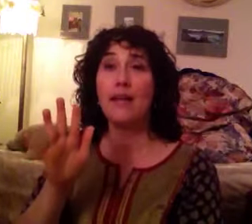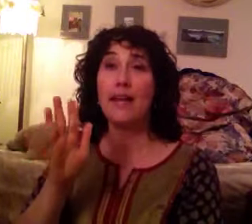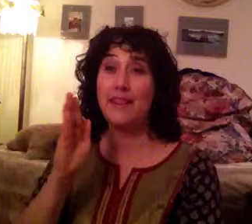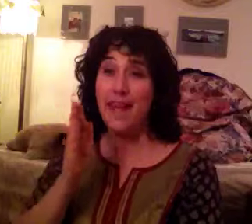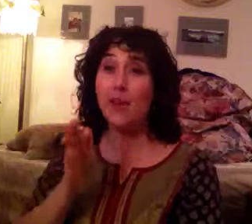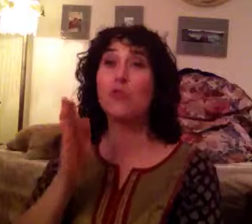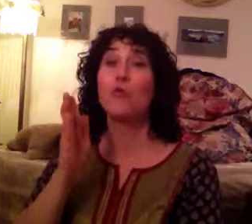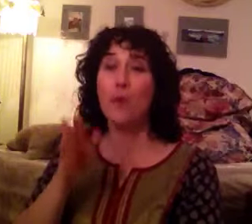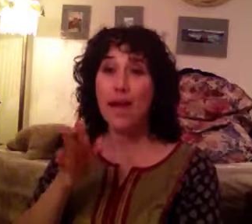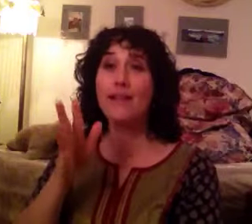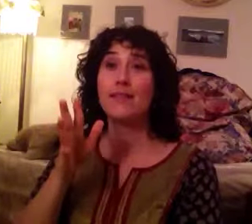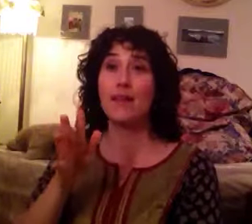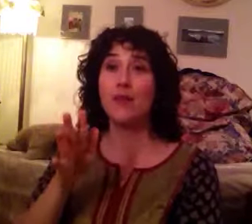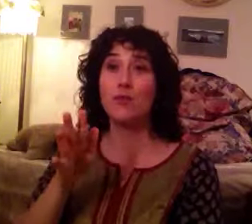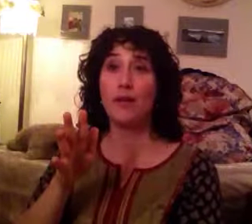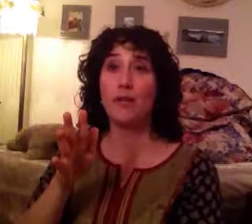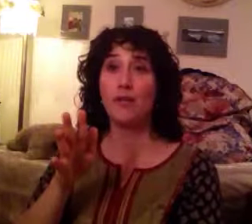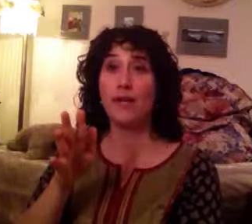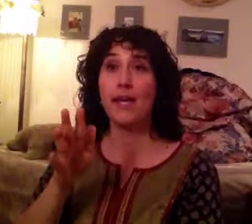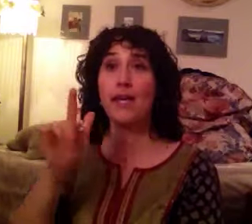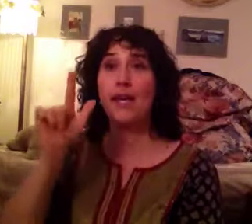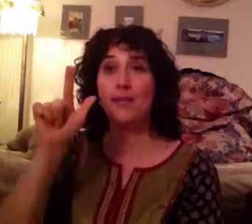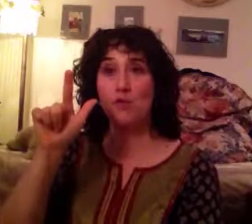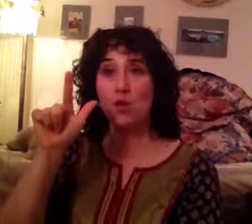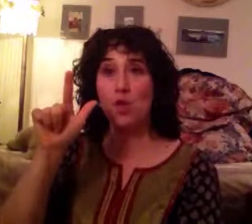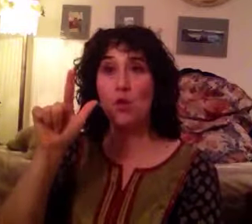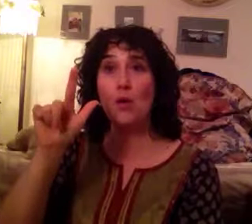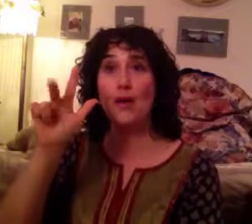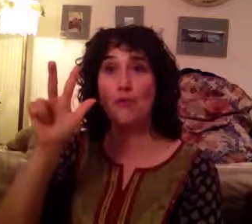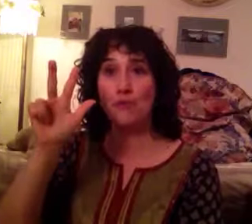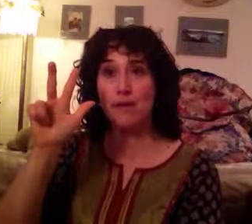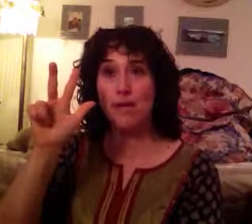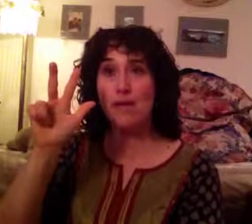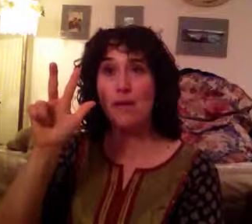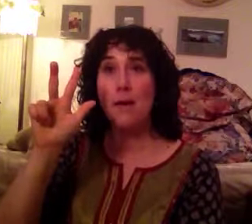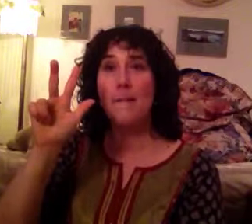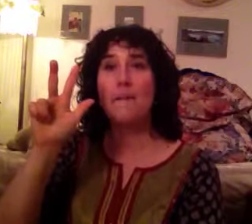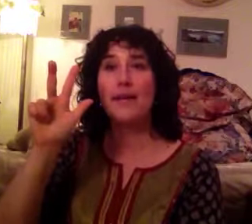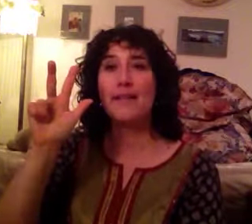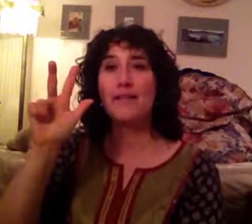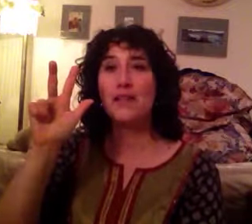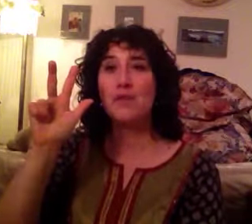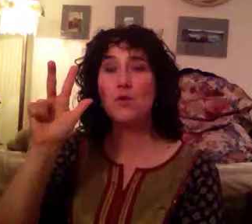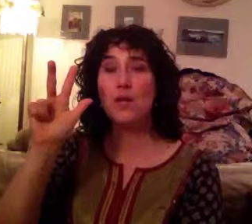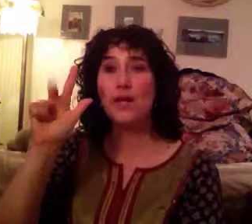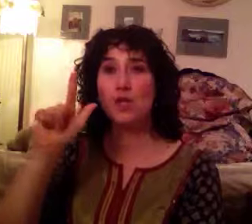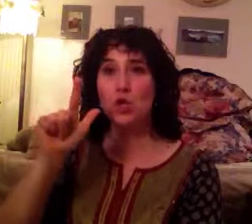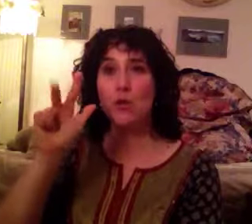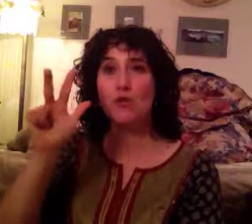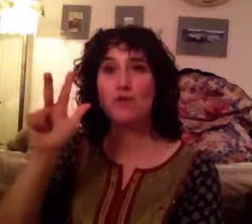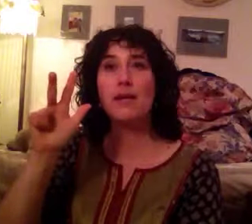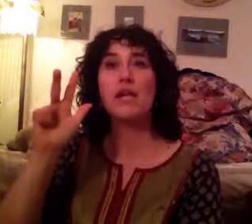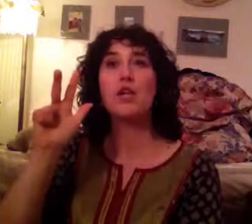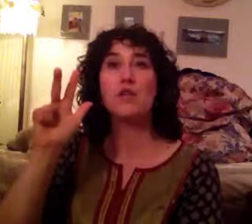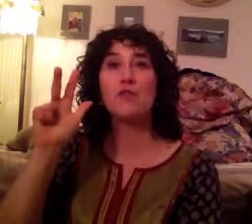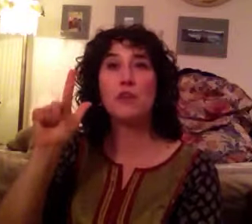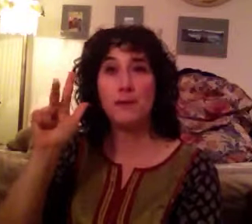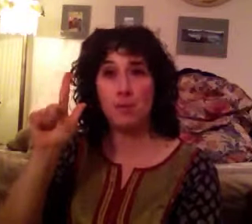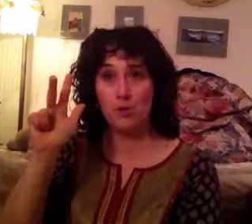then the way to sign 23 is 2 and 3, but instead of doing it 2 and 3, generally people do it